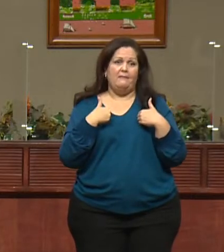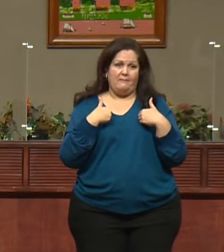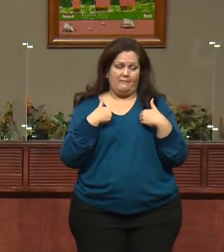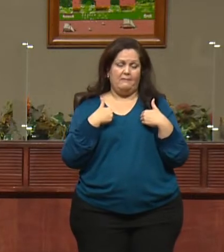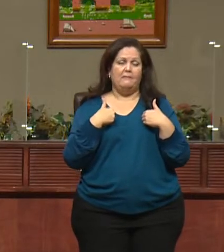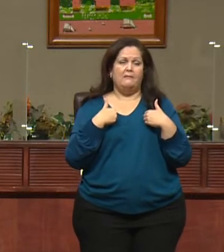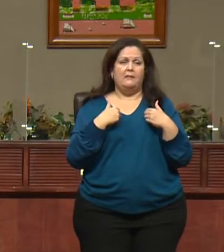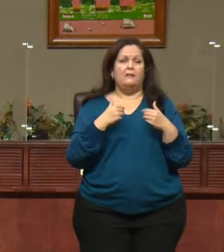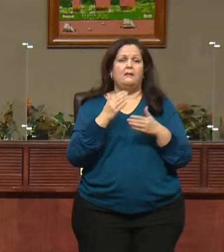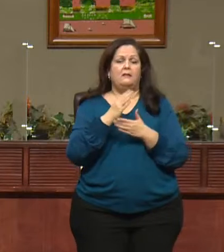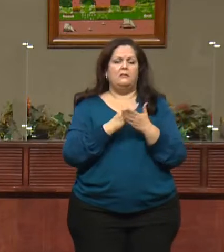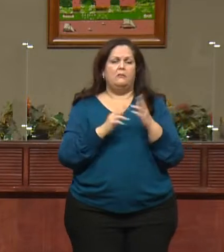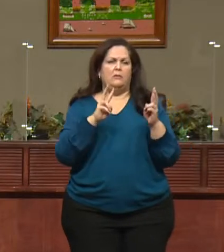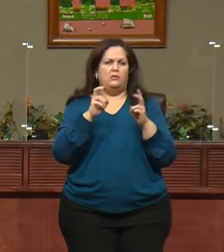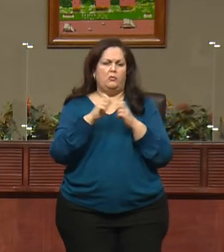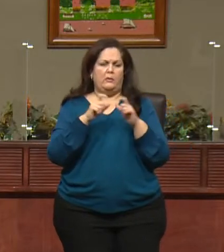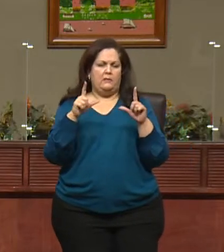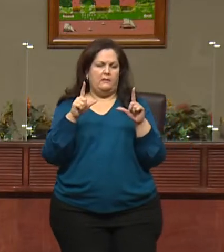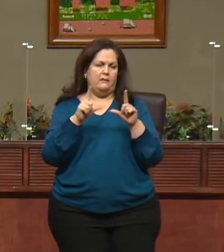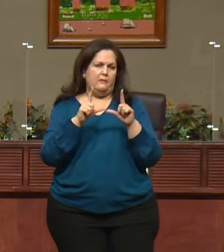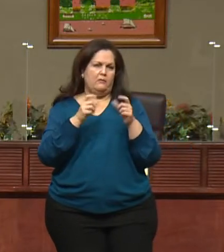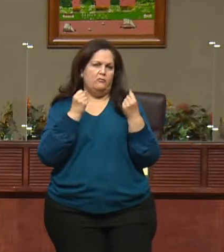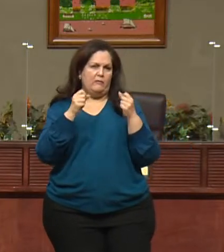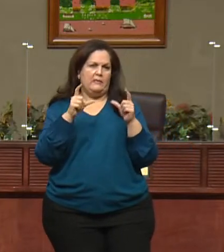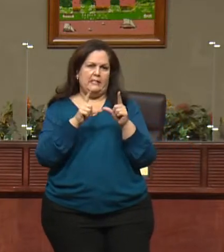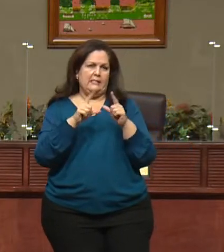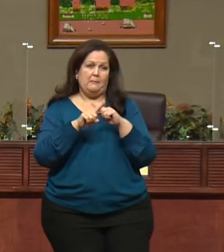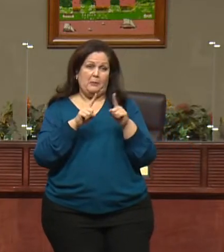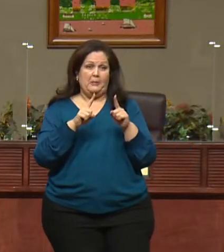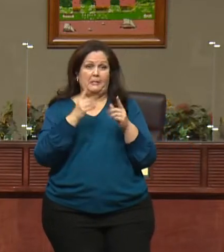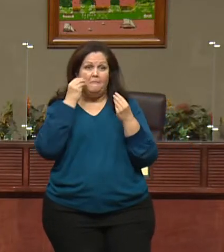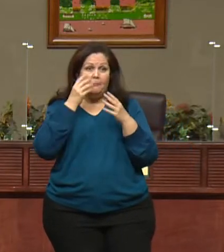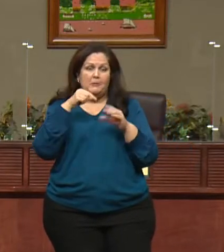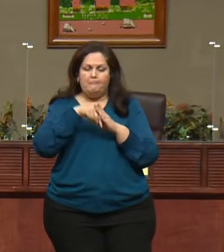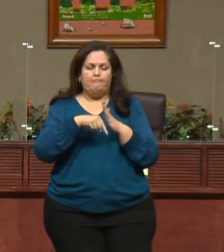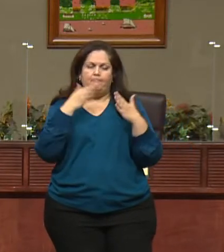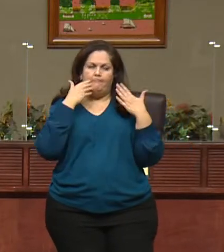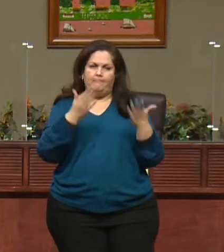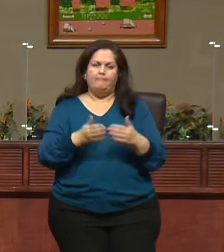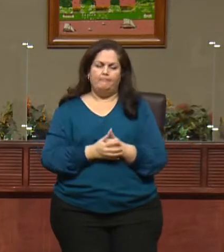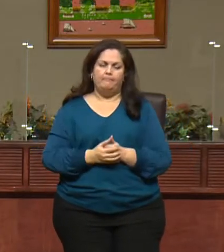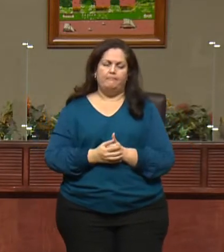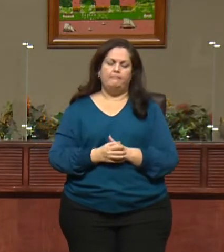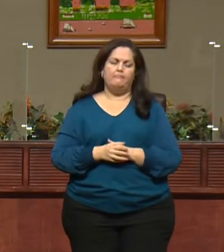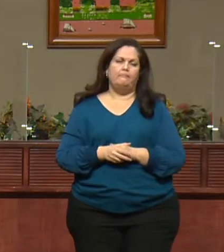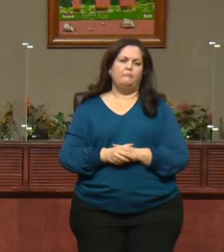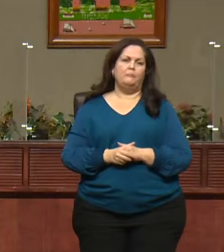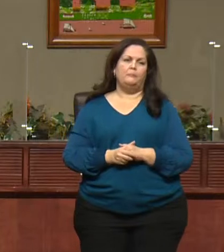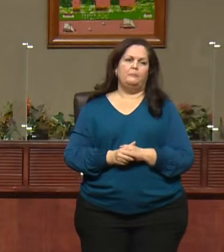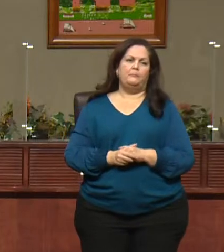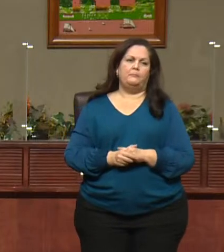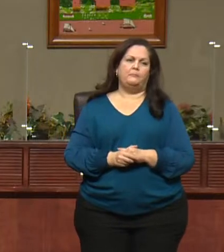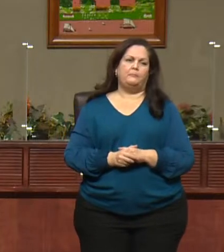their IDs and their driving license, but I don't know all the details about that.